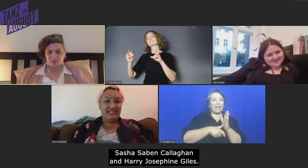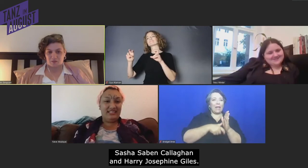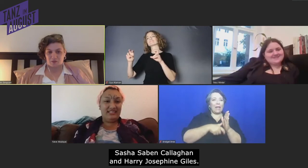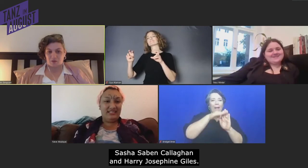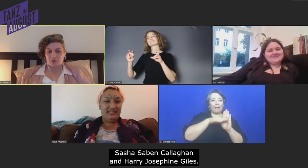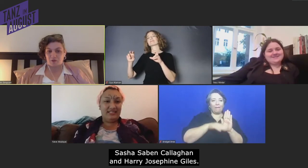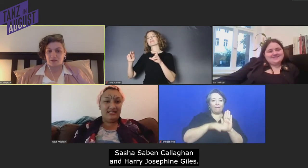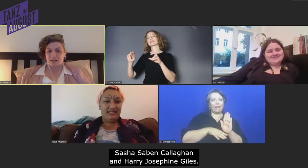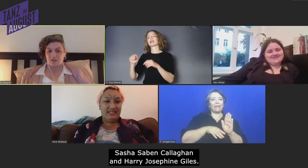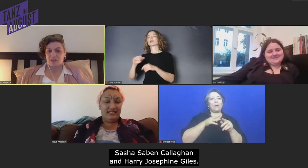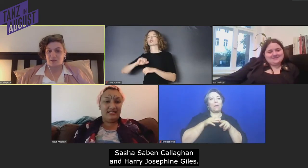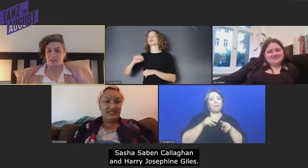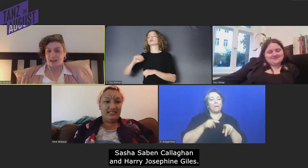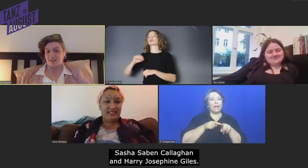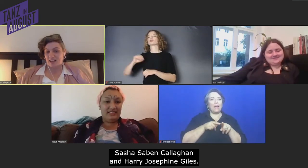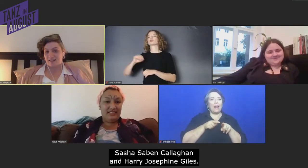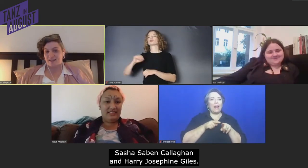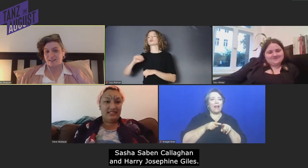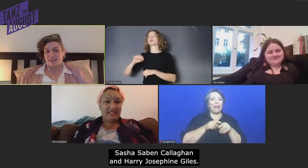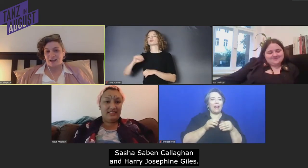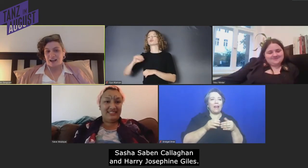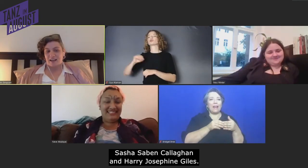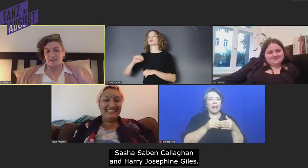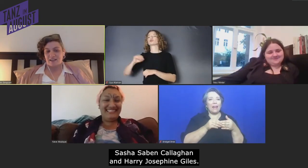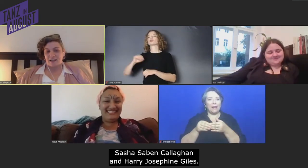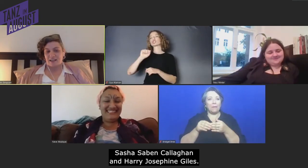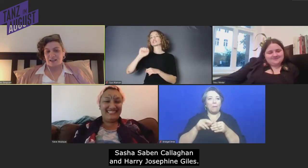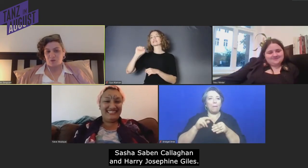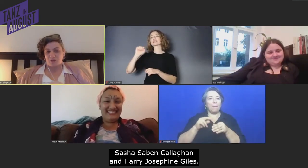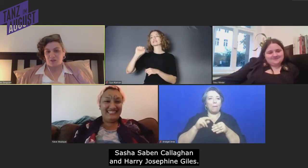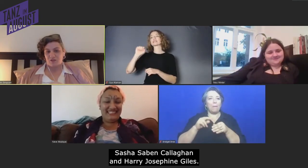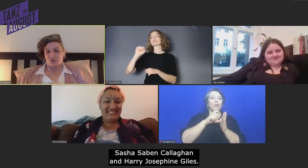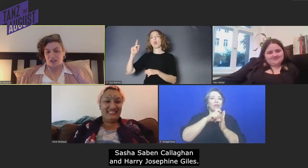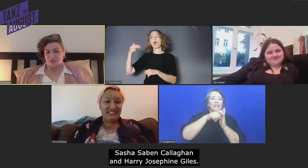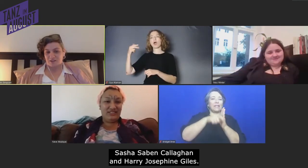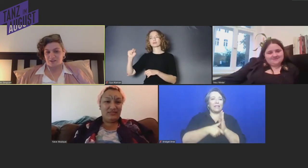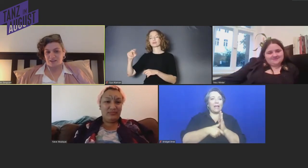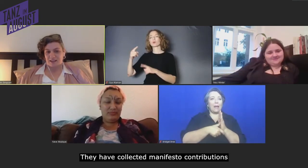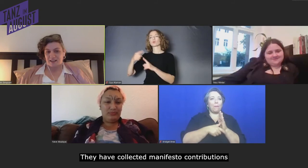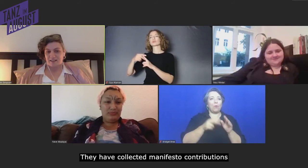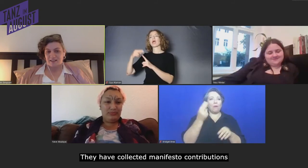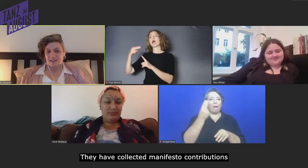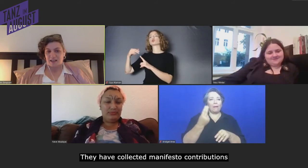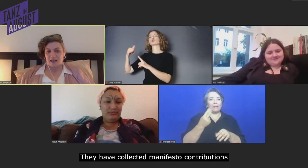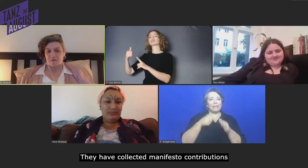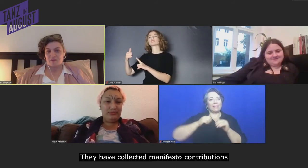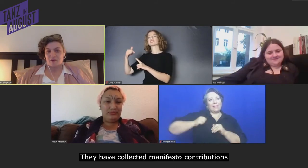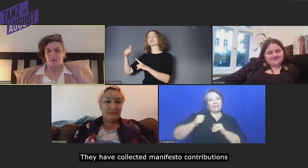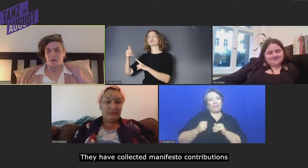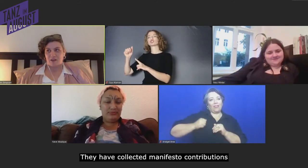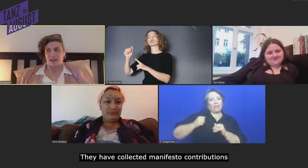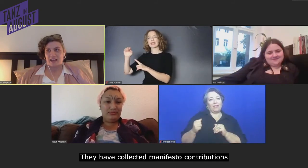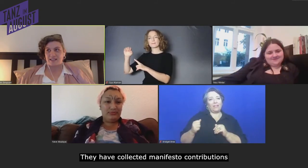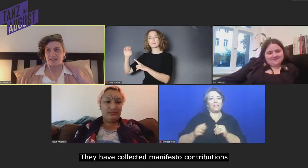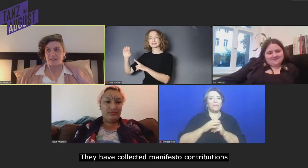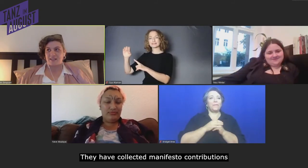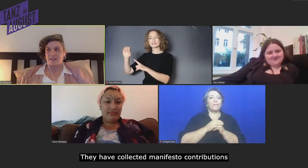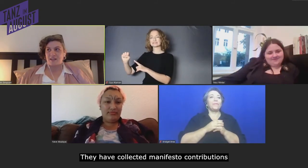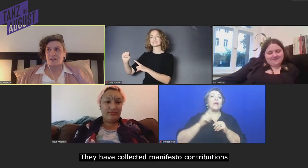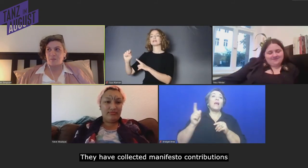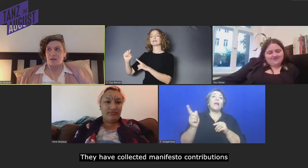from Scotland called Sasha Sabin-Callahan and Harry Josephine Giles, and they have